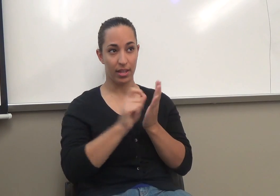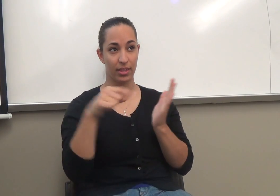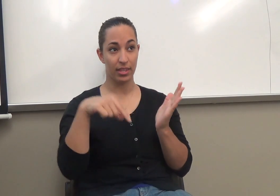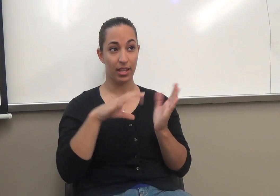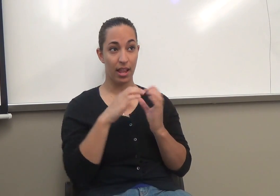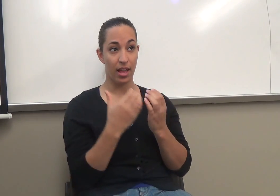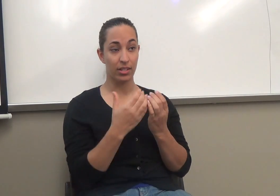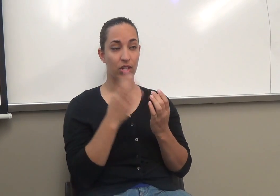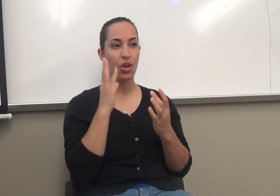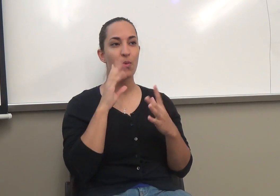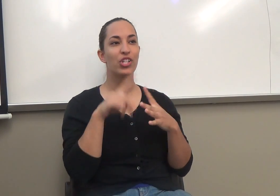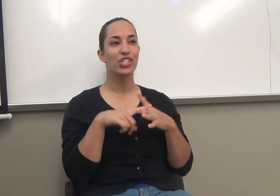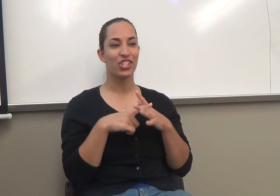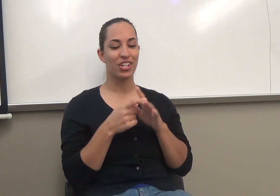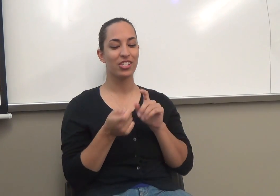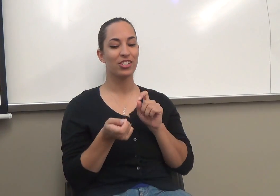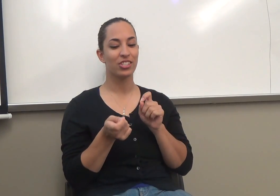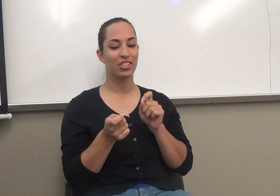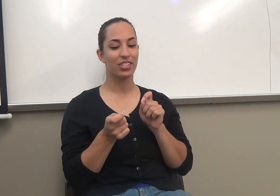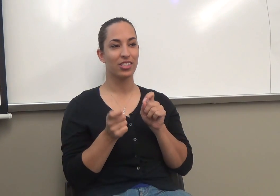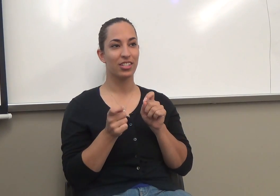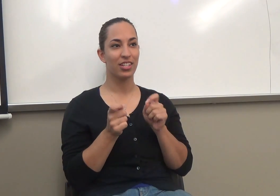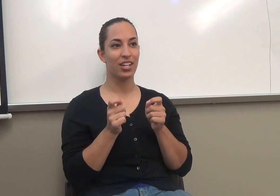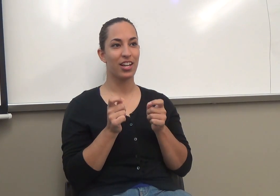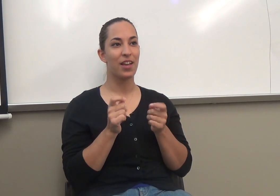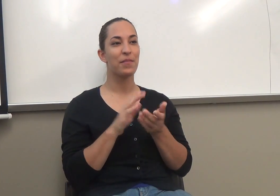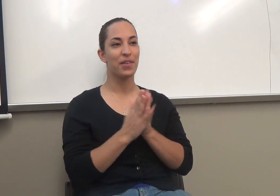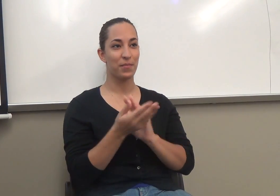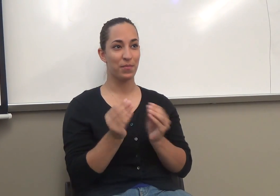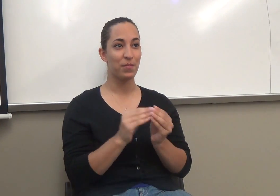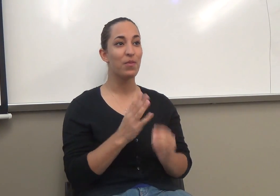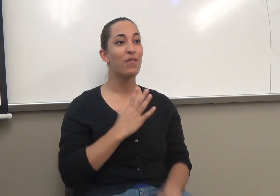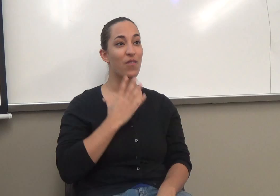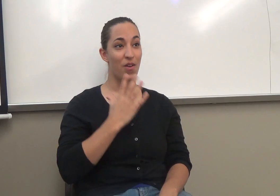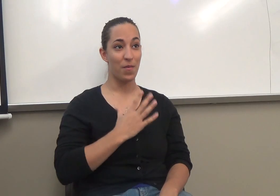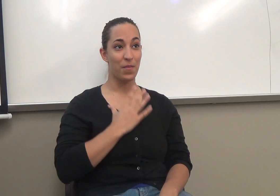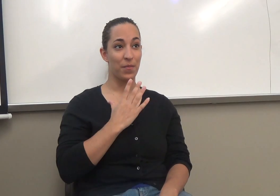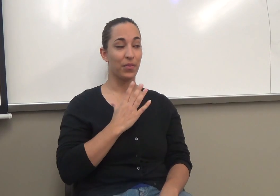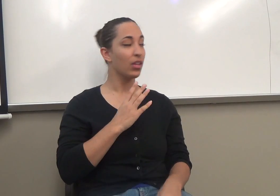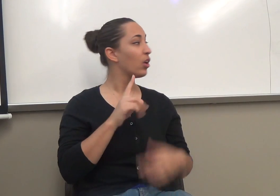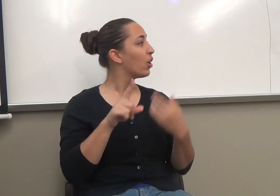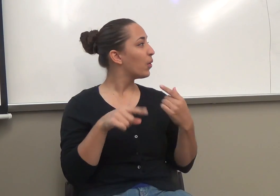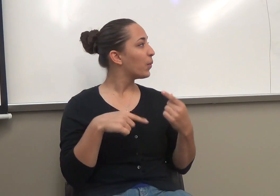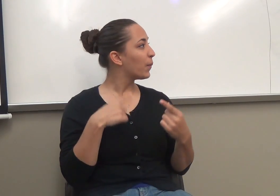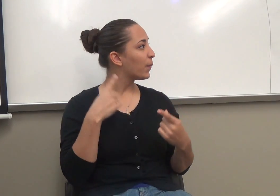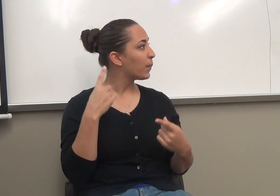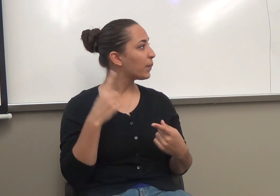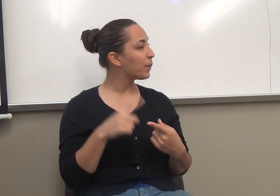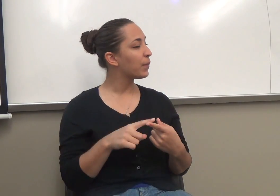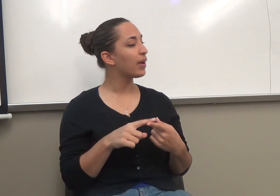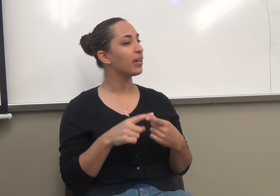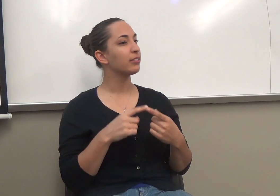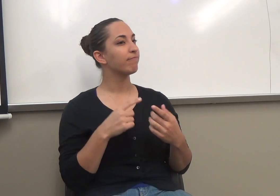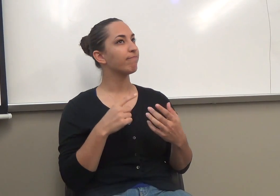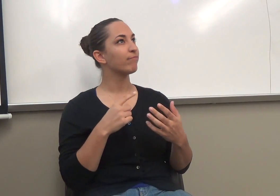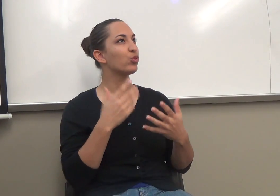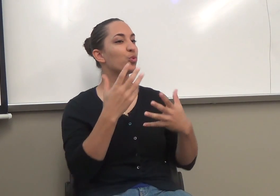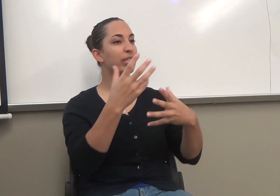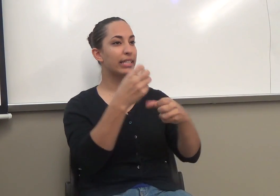start to shift to be a little bit more formal. And when you get a sentence, so if we start to